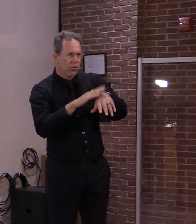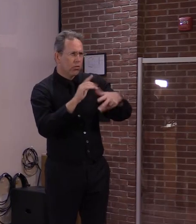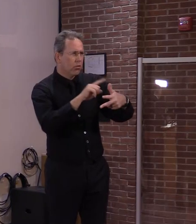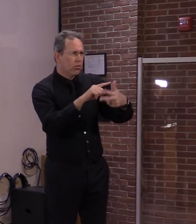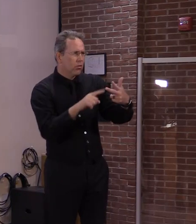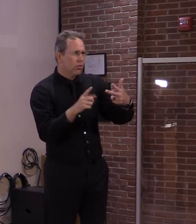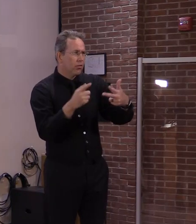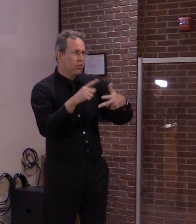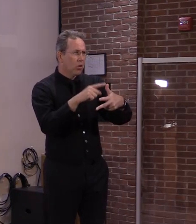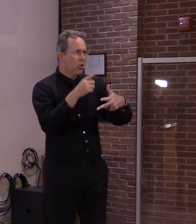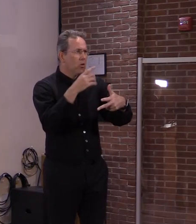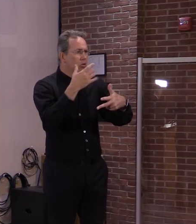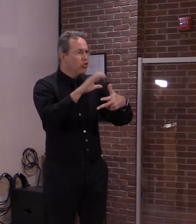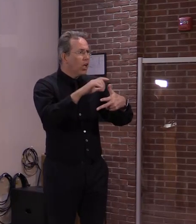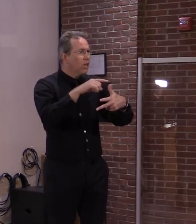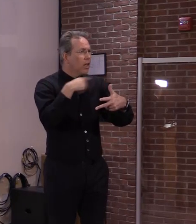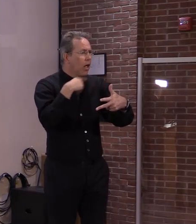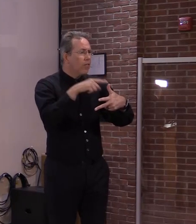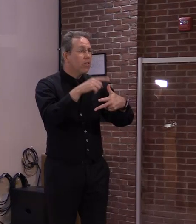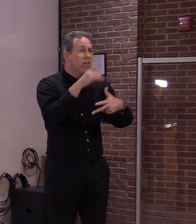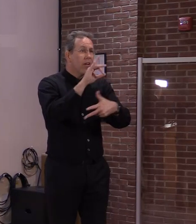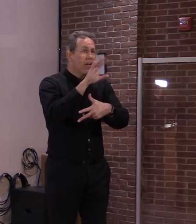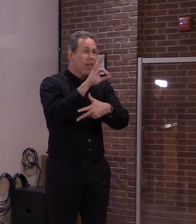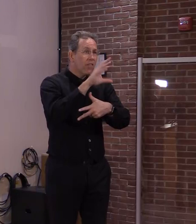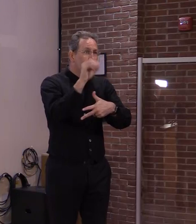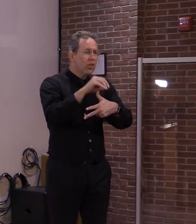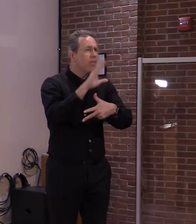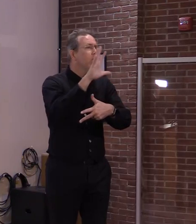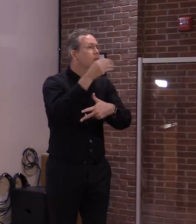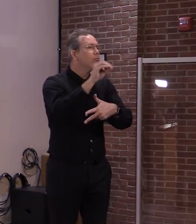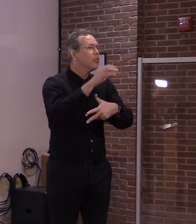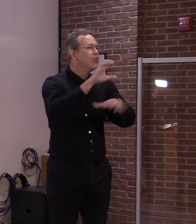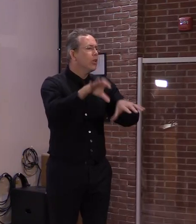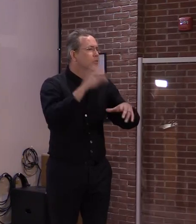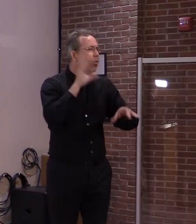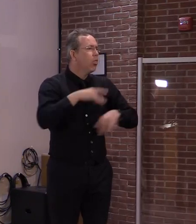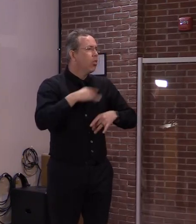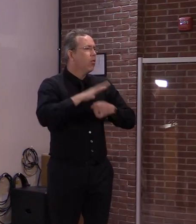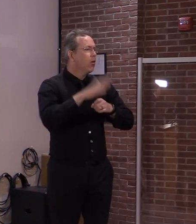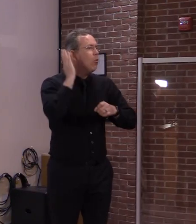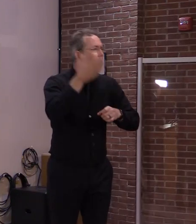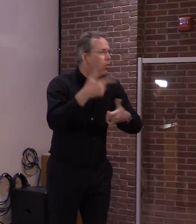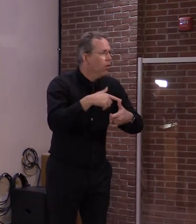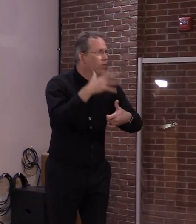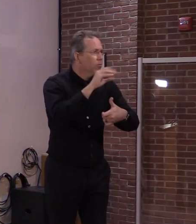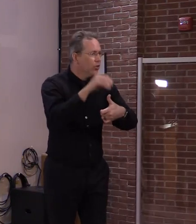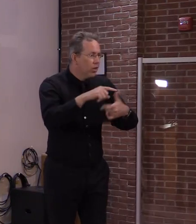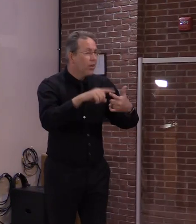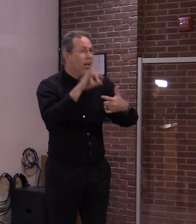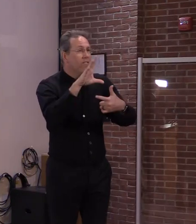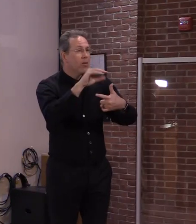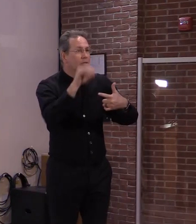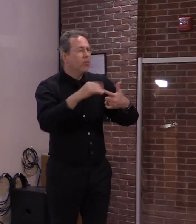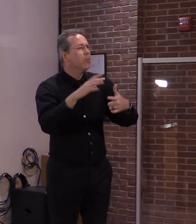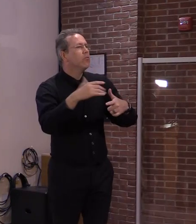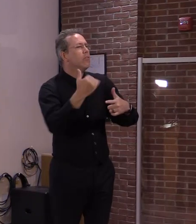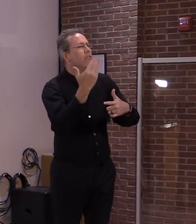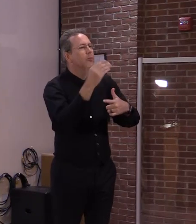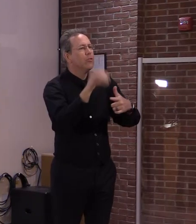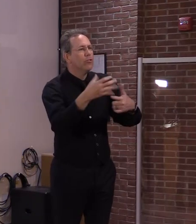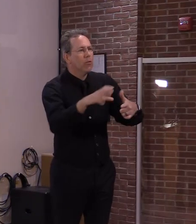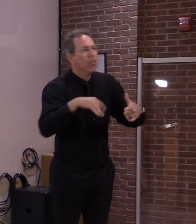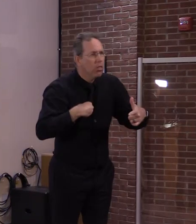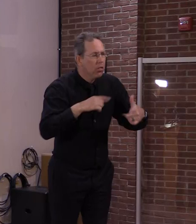could transmit or contract the virus. But what we've done, what all of them have going for them, is